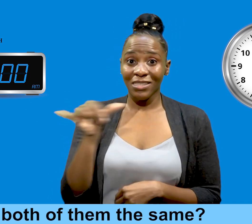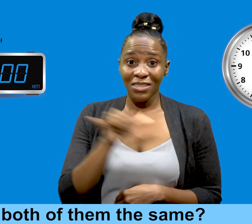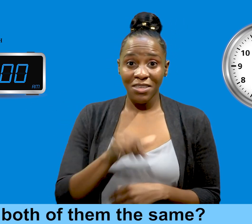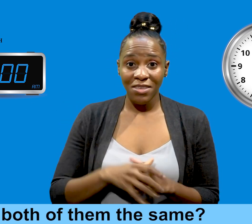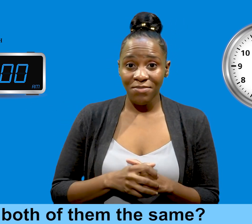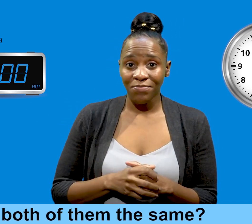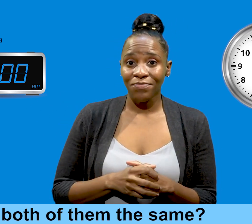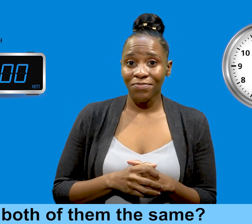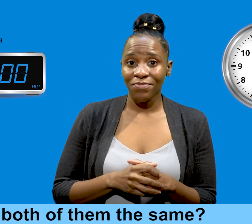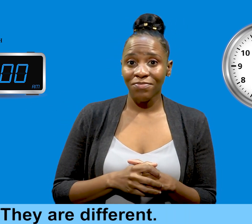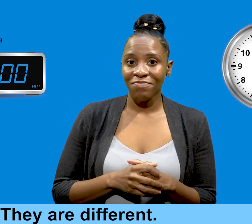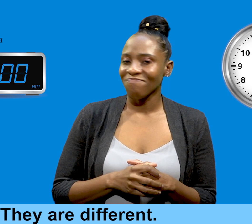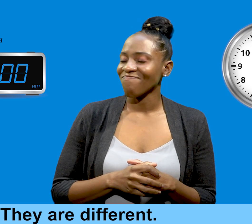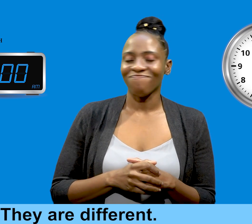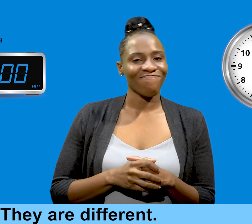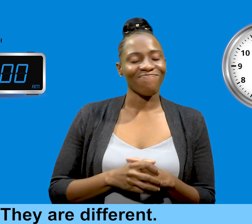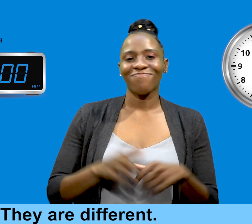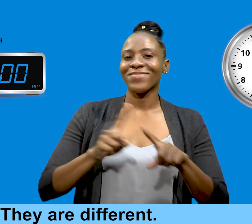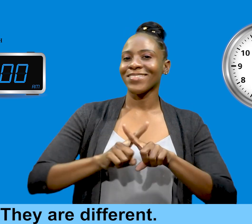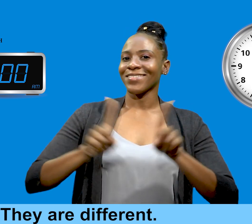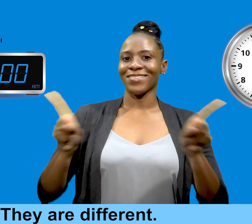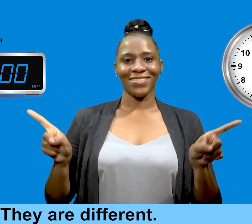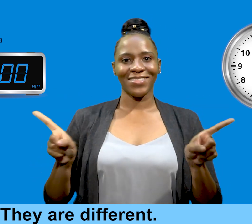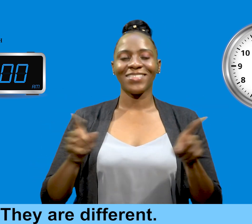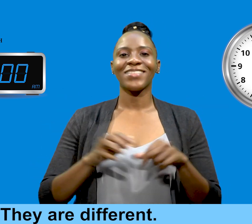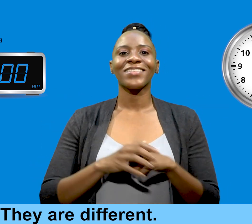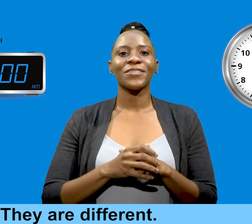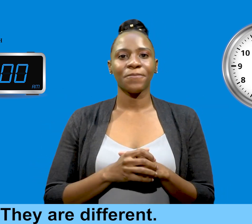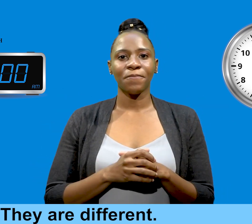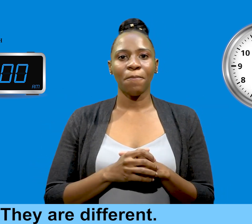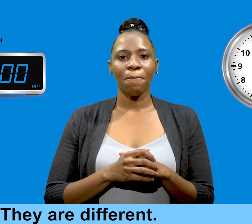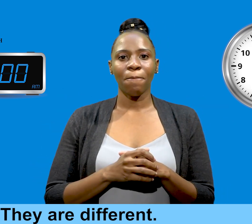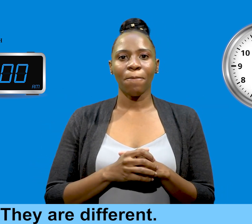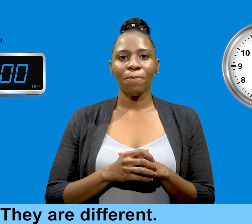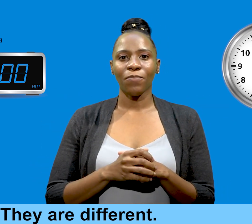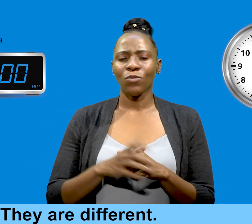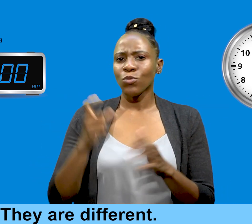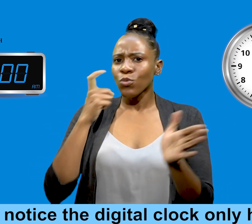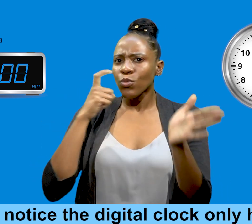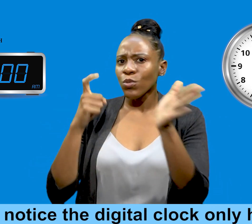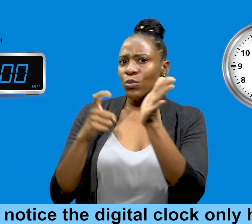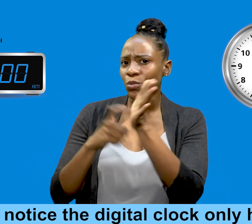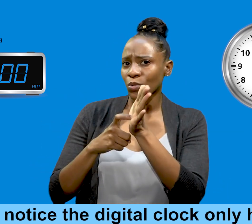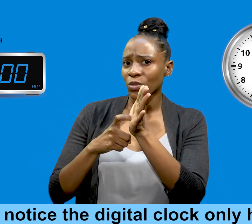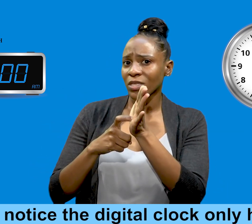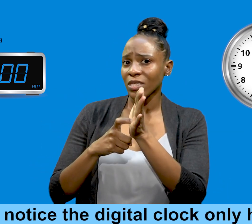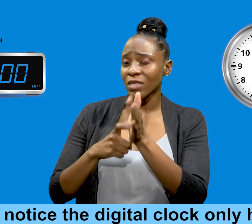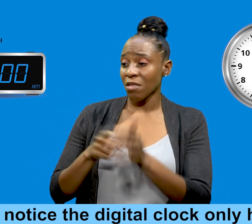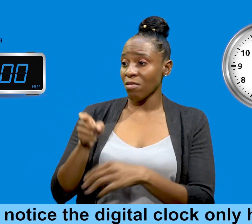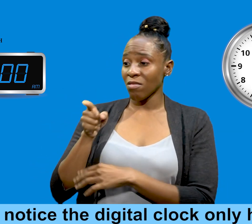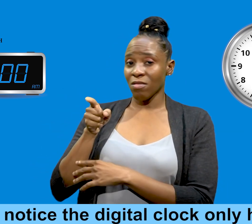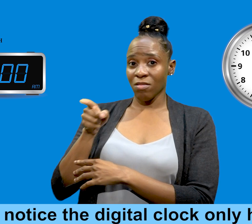Are both of them the same? No, they're different. You